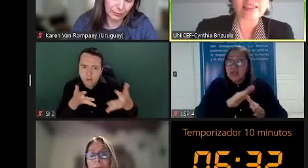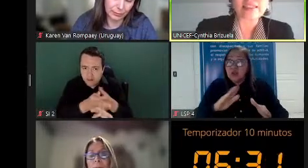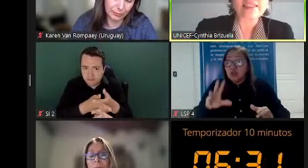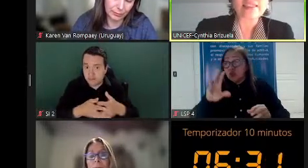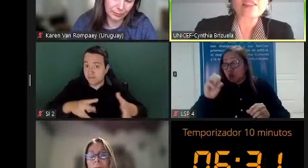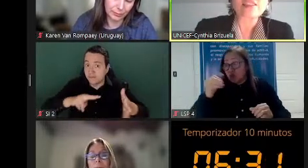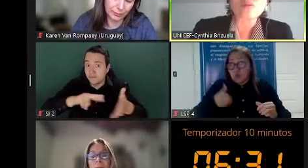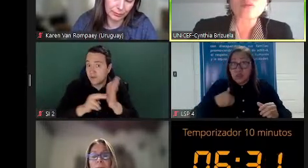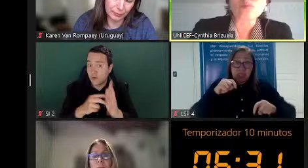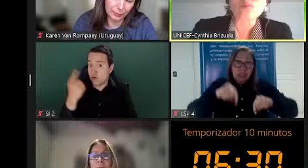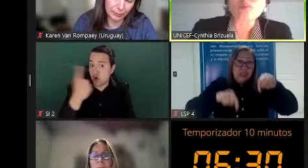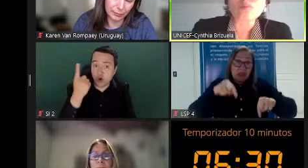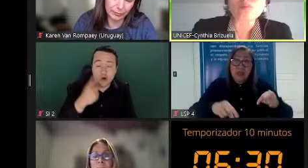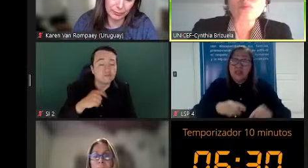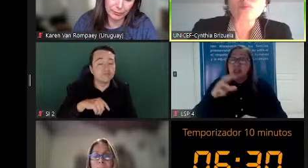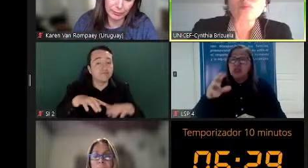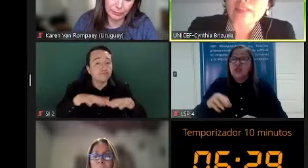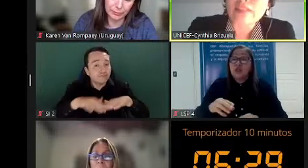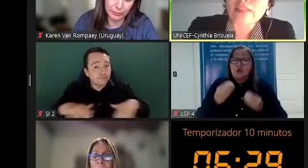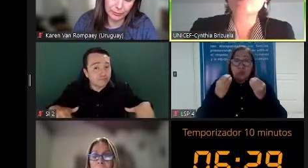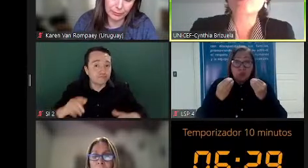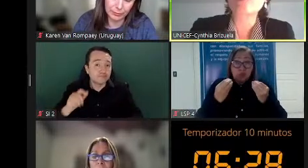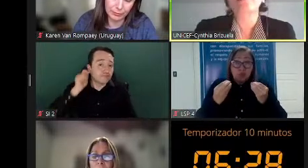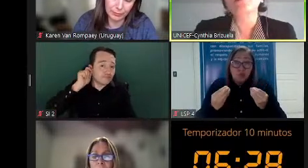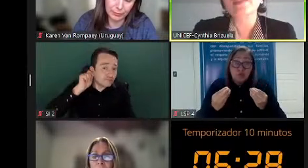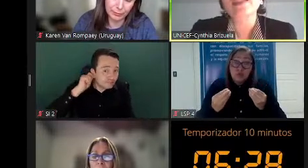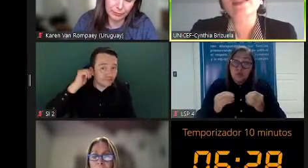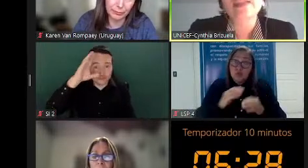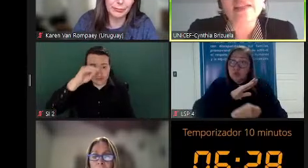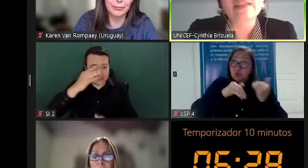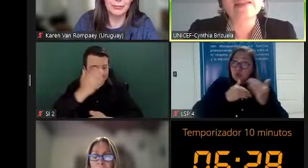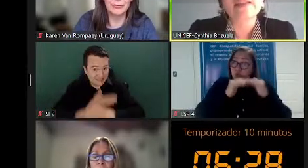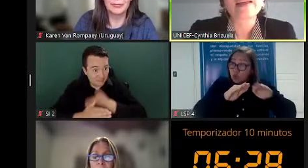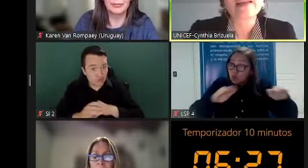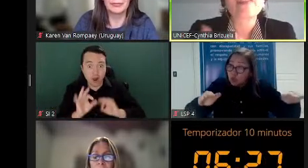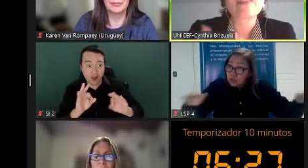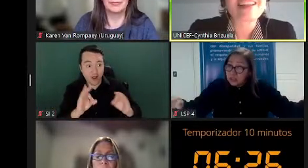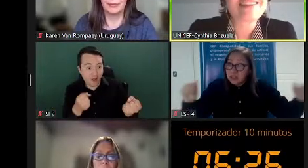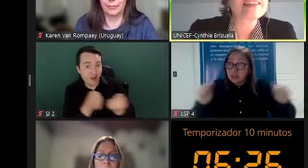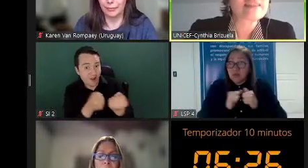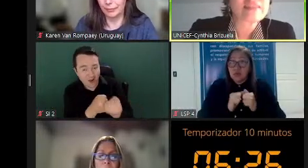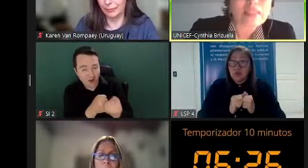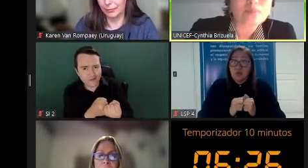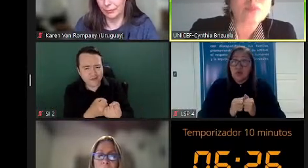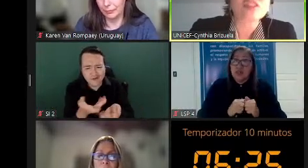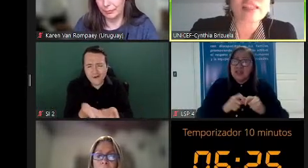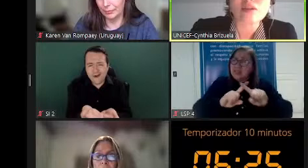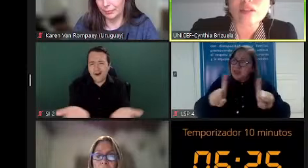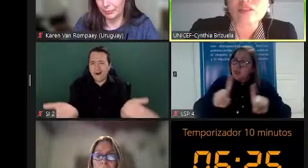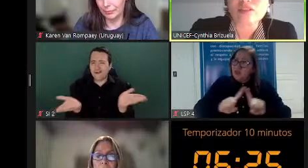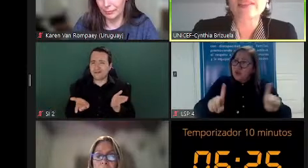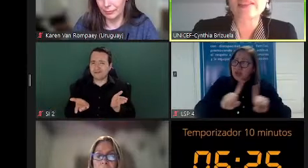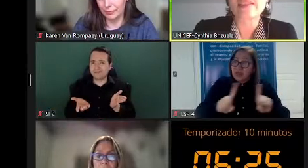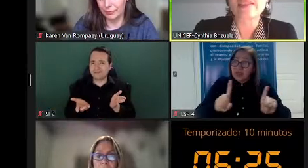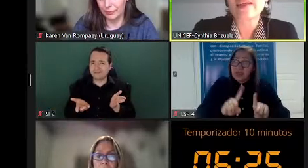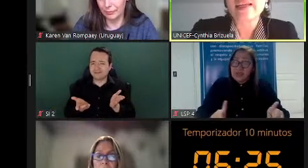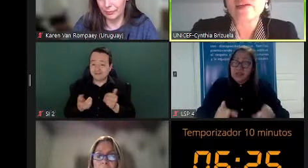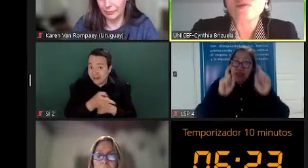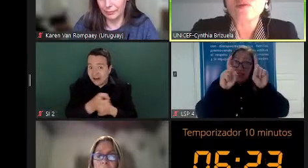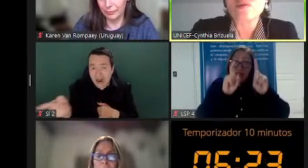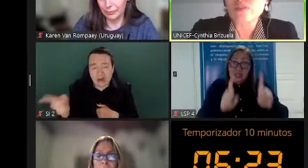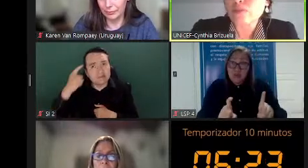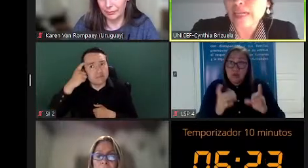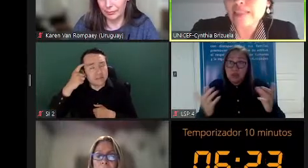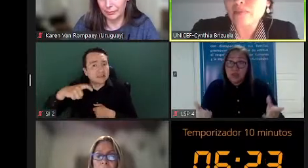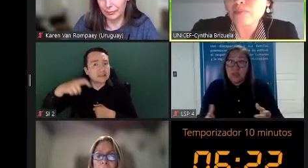to have the children without the disabilities benefit from this but the different students who